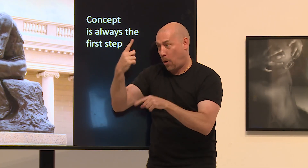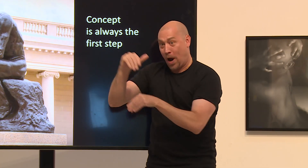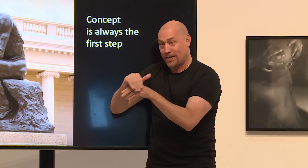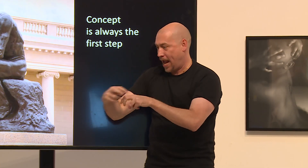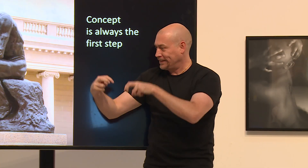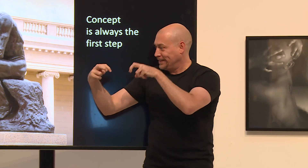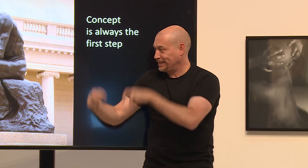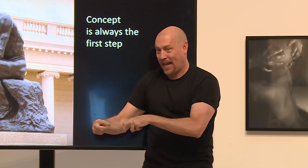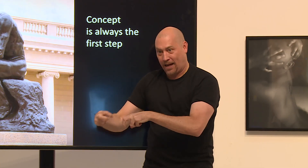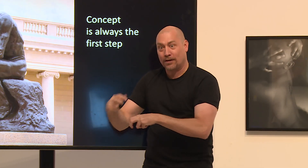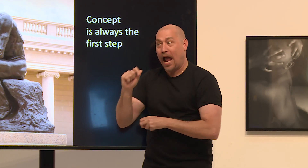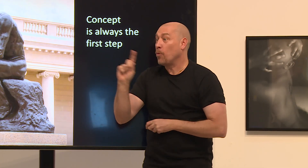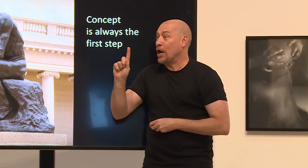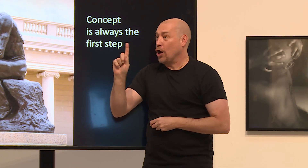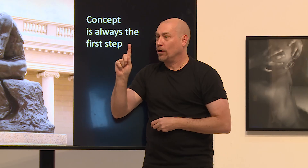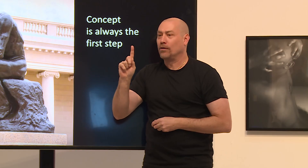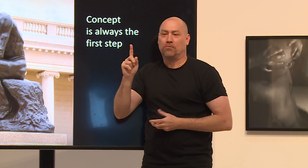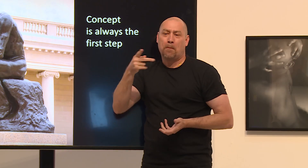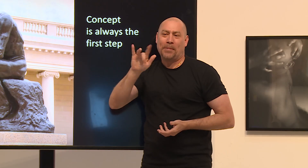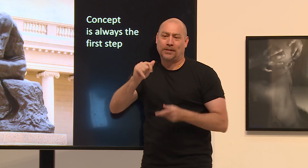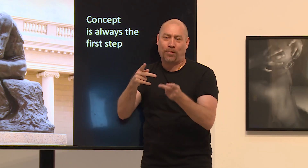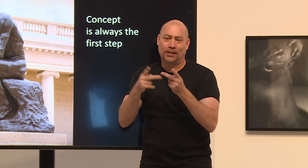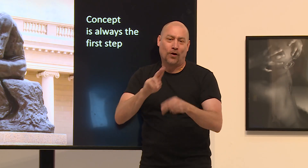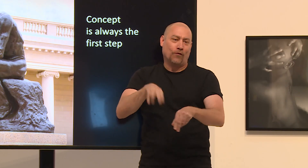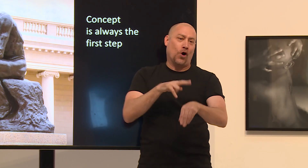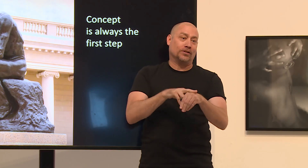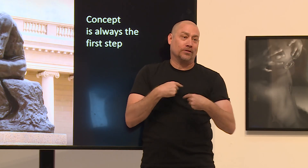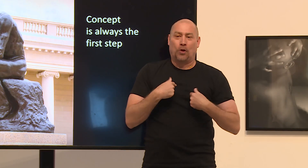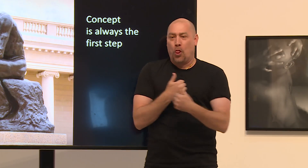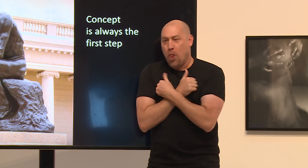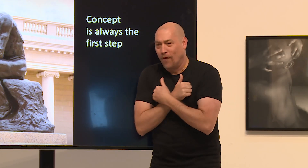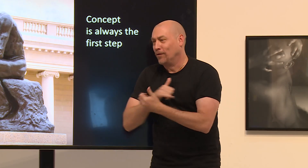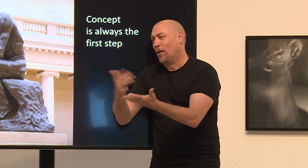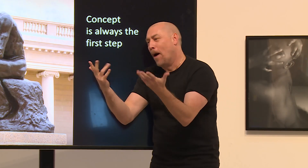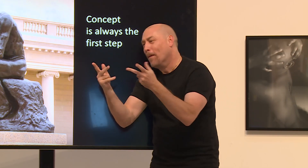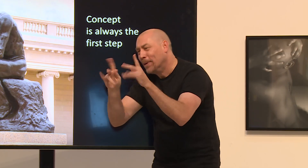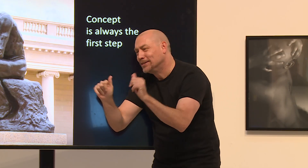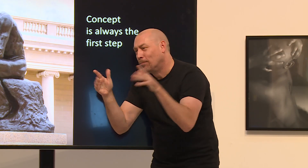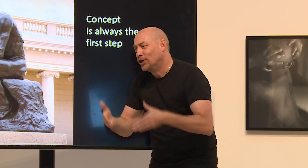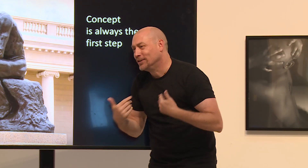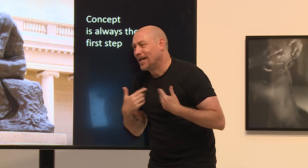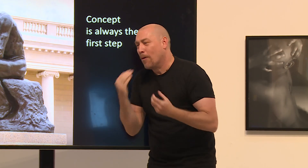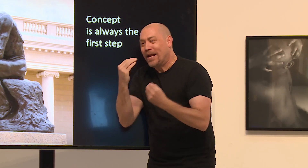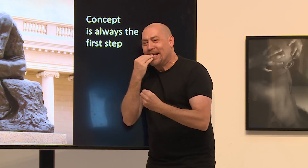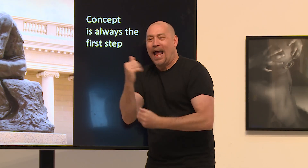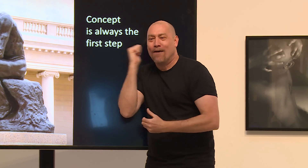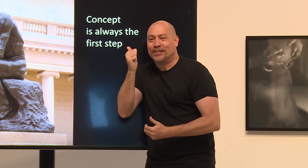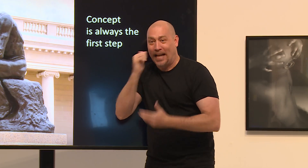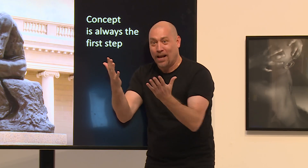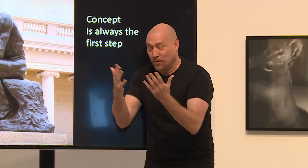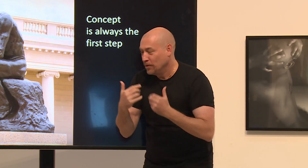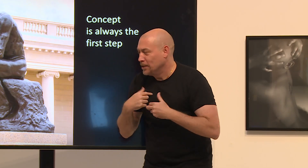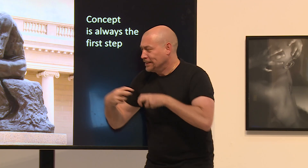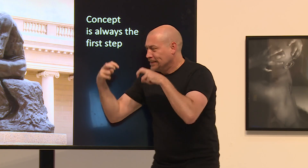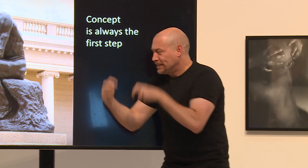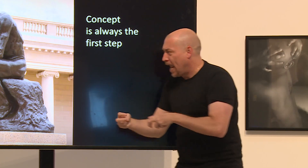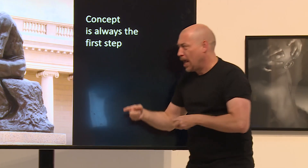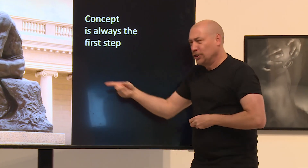And so one night we sat down, we were talking to each other, and now of course my favorite food is pizza, so I could eat it every day, so why not a pizza